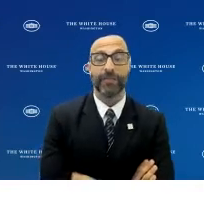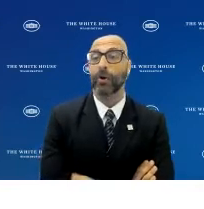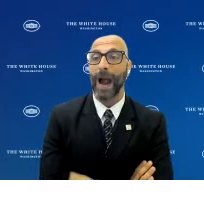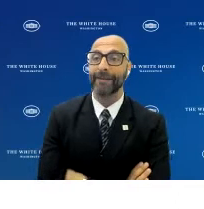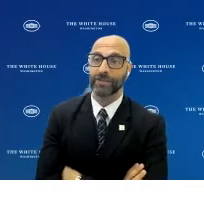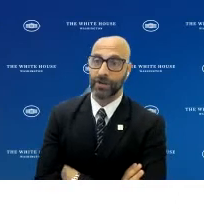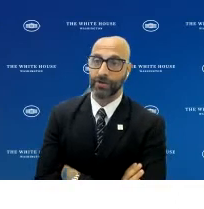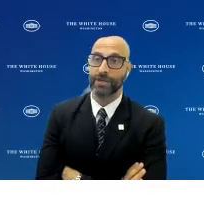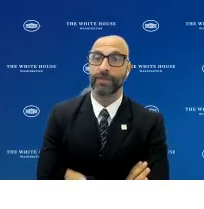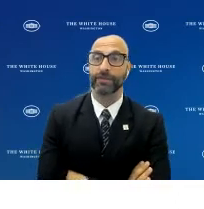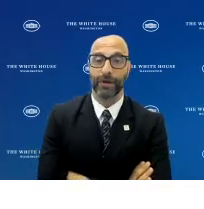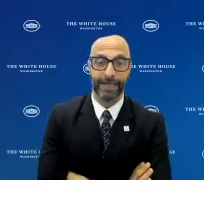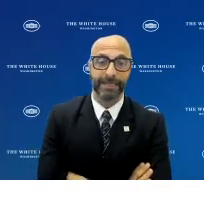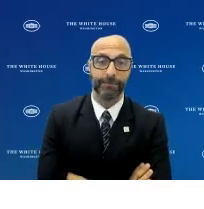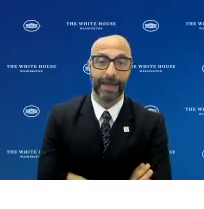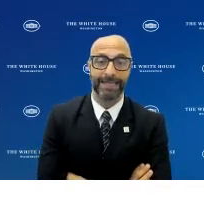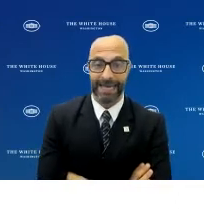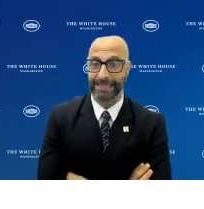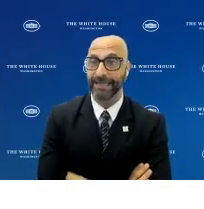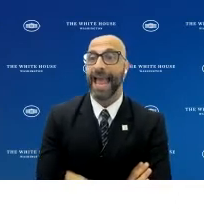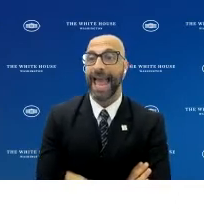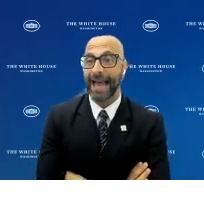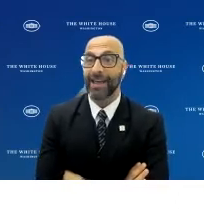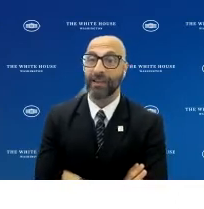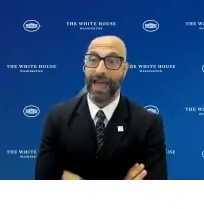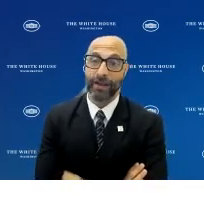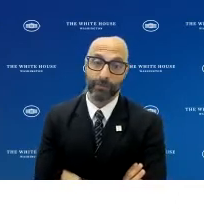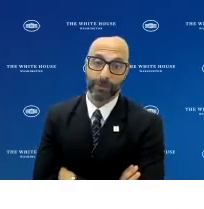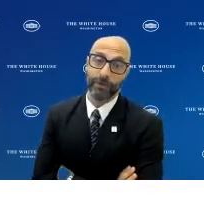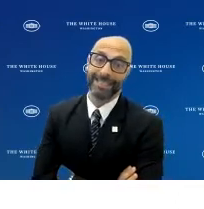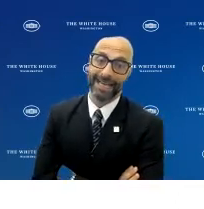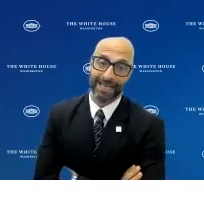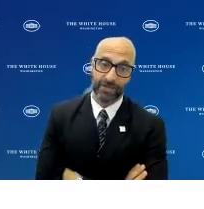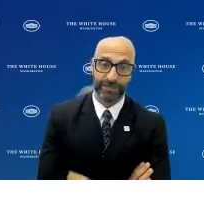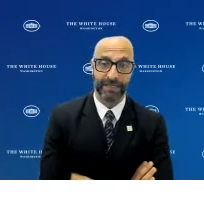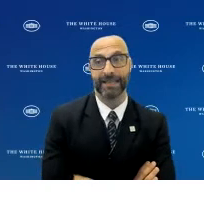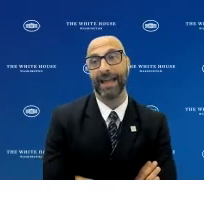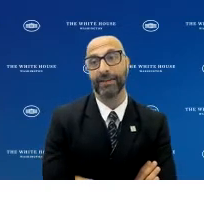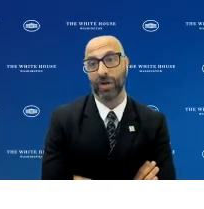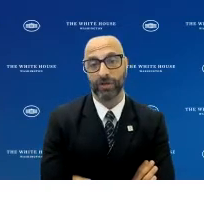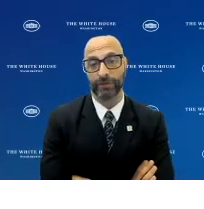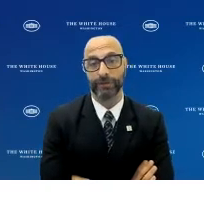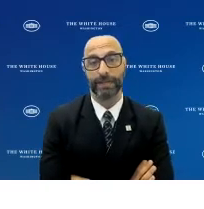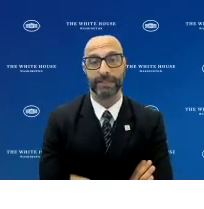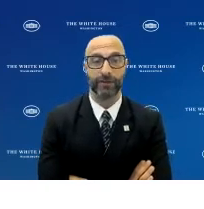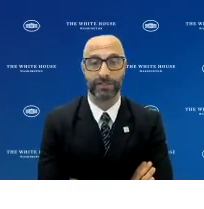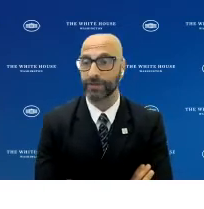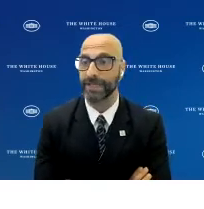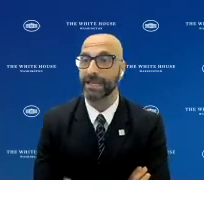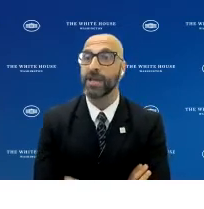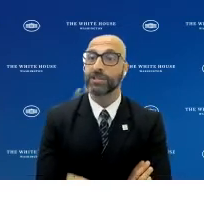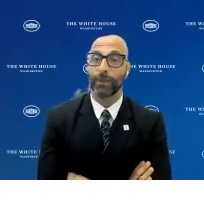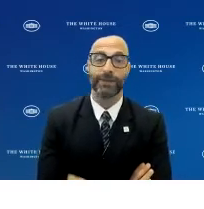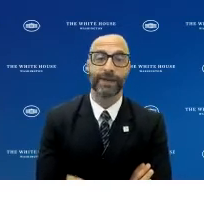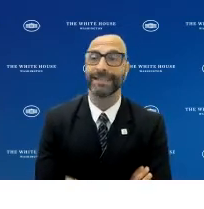data. The graph shows the trends by date, and the lighter blue is second doses and the darker blue is